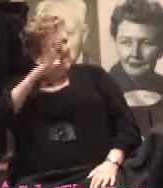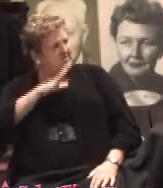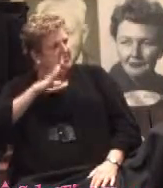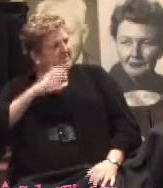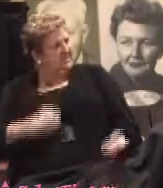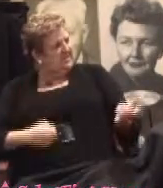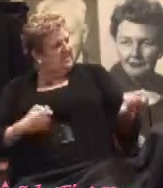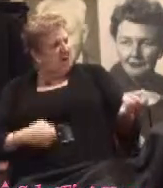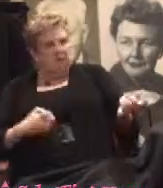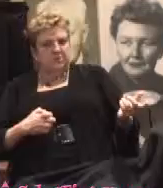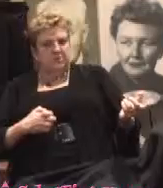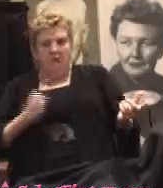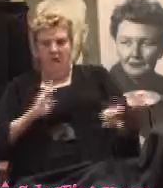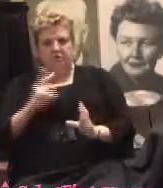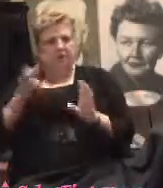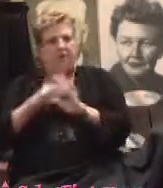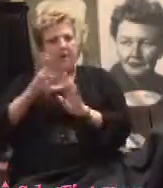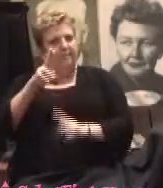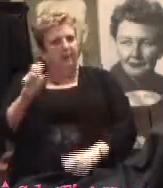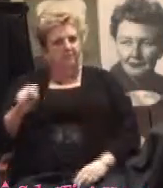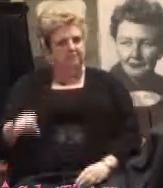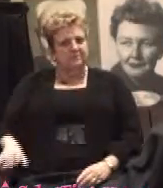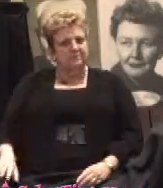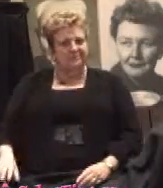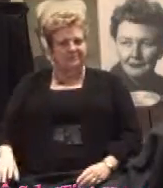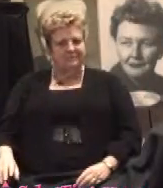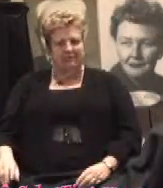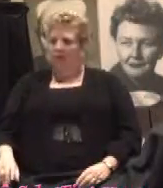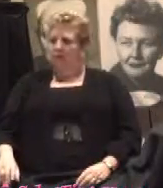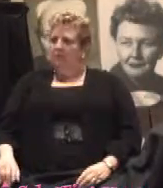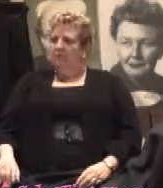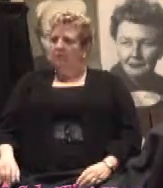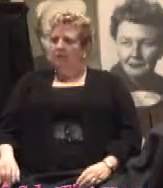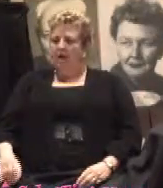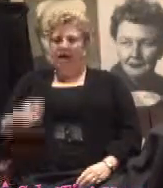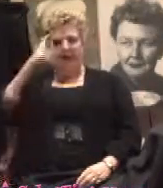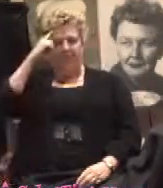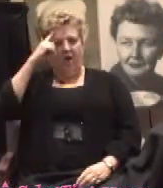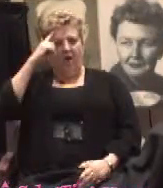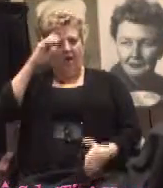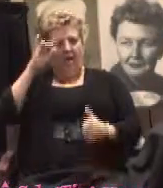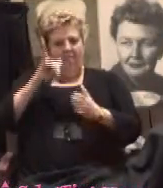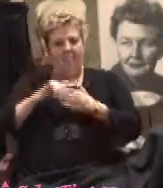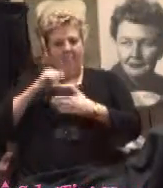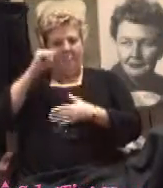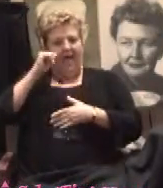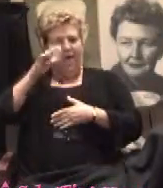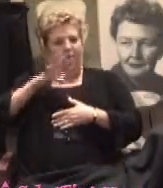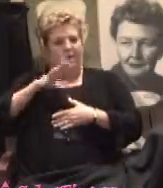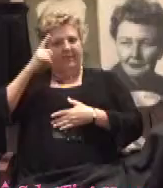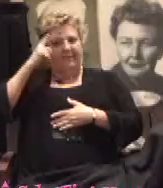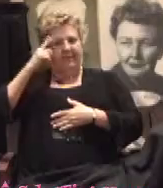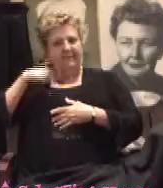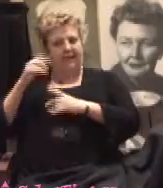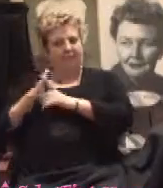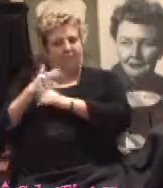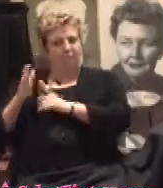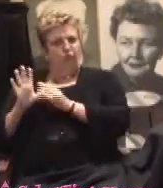And she got on the bus. And I thought, this woman thinks I'm hitting on her. So I jump on